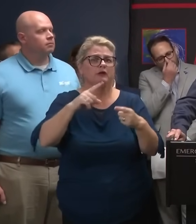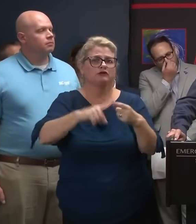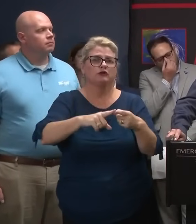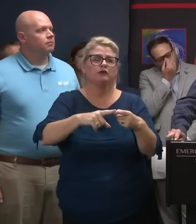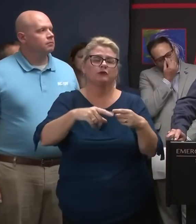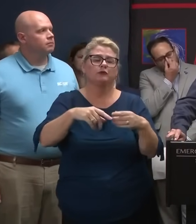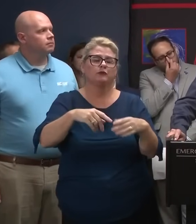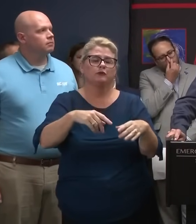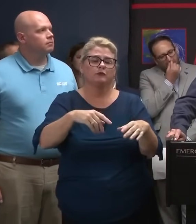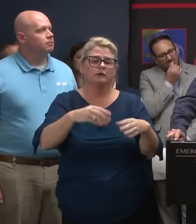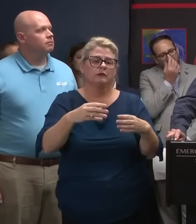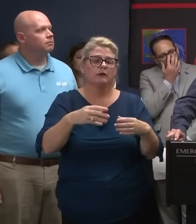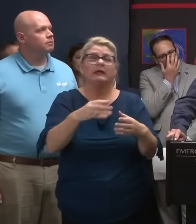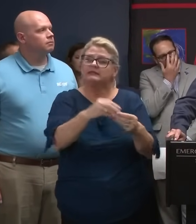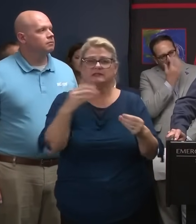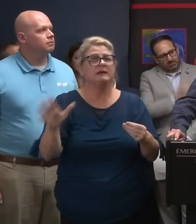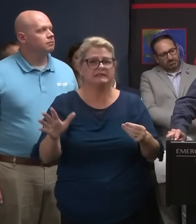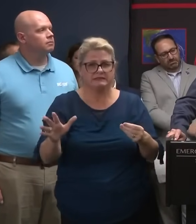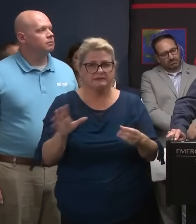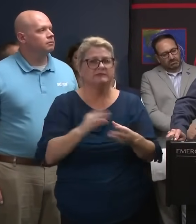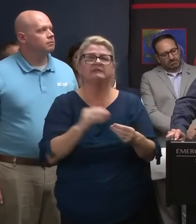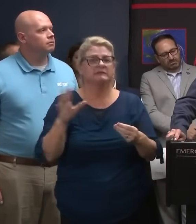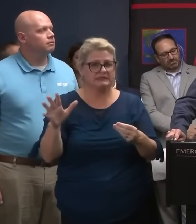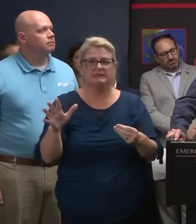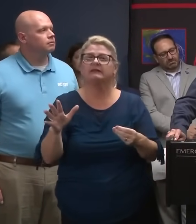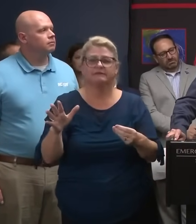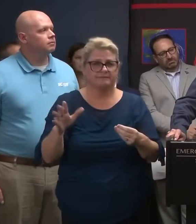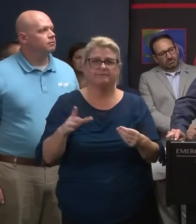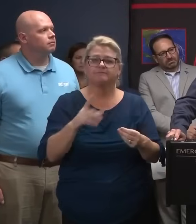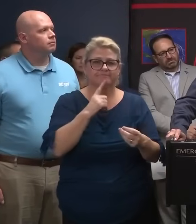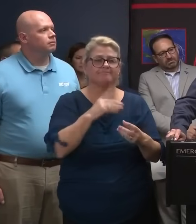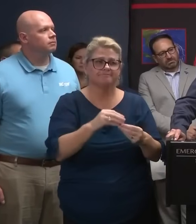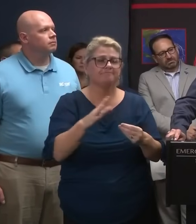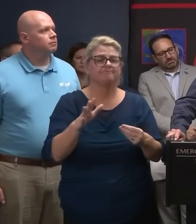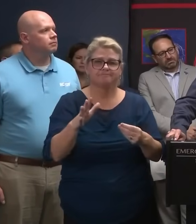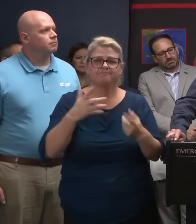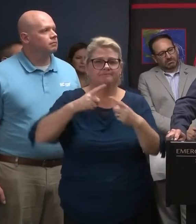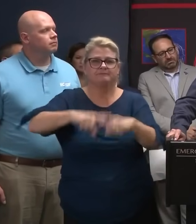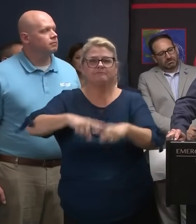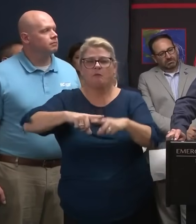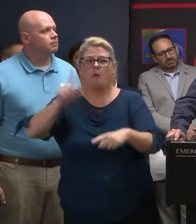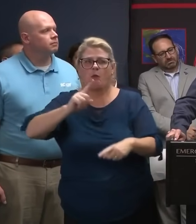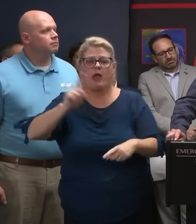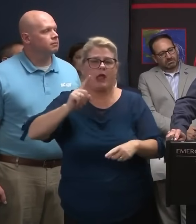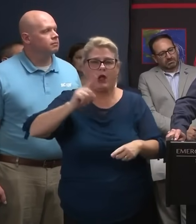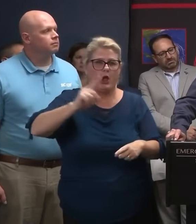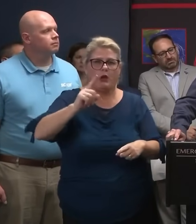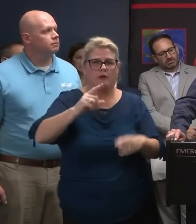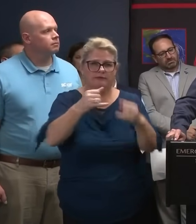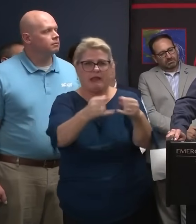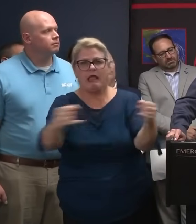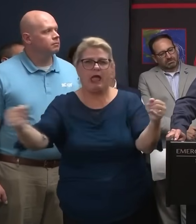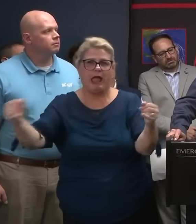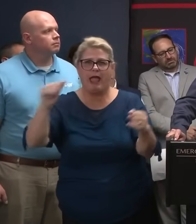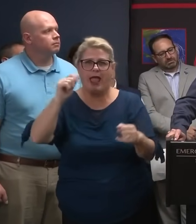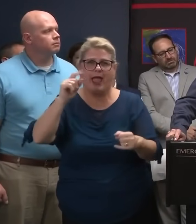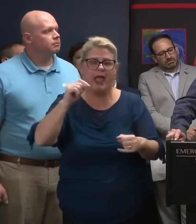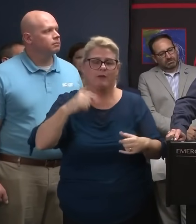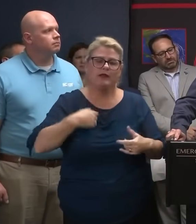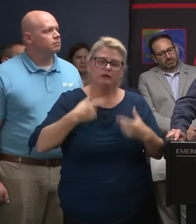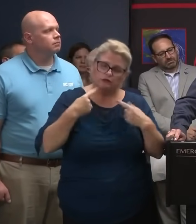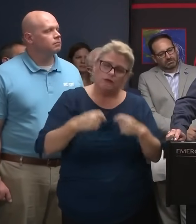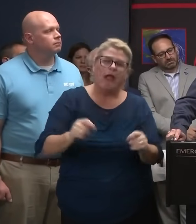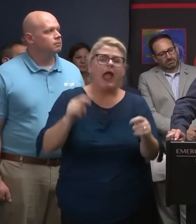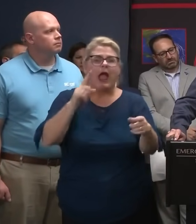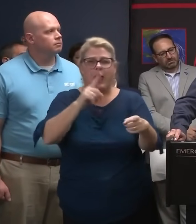are doing it. It's very expensive depending on where you are. But we've been trying to